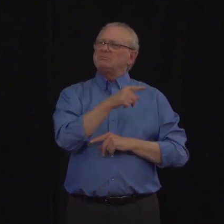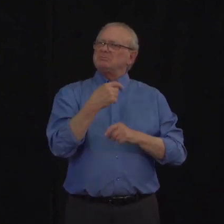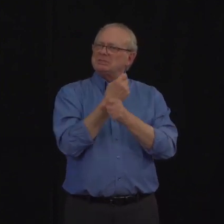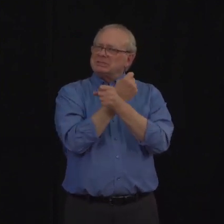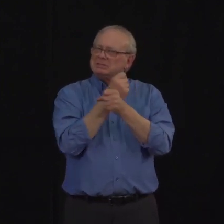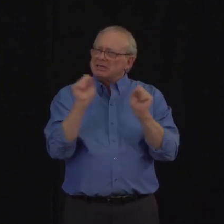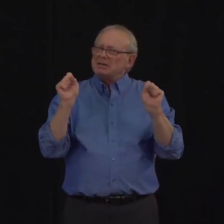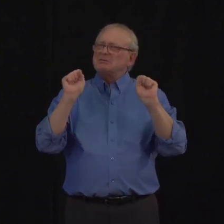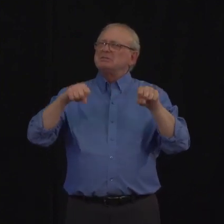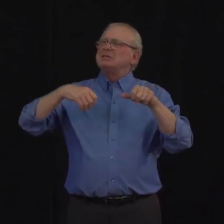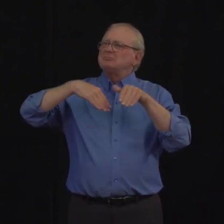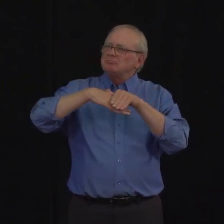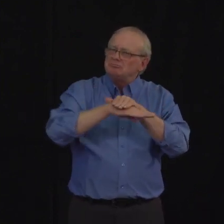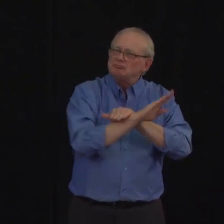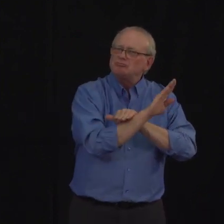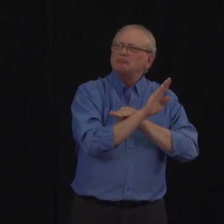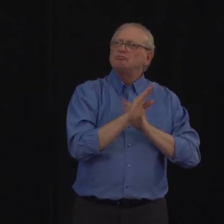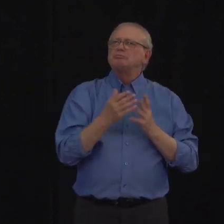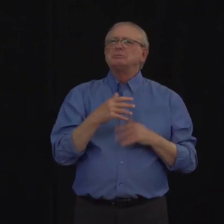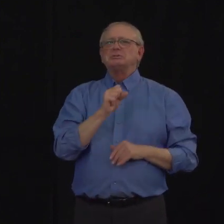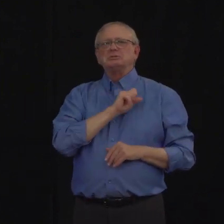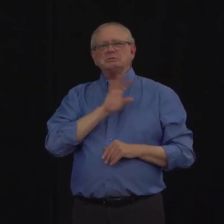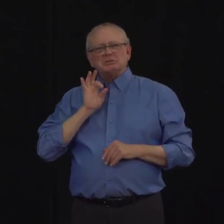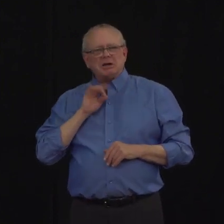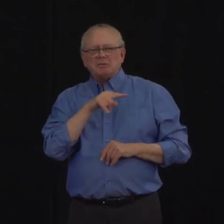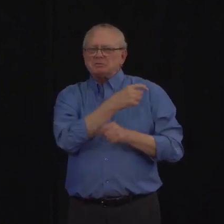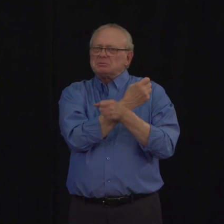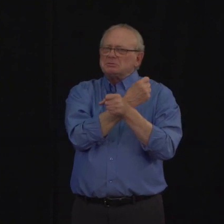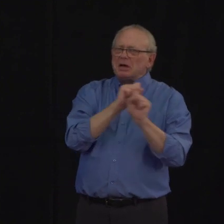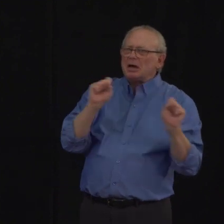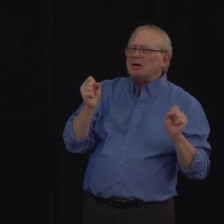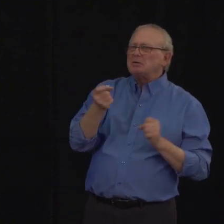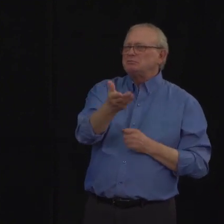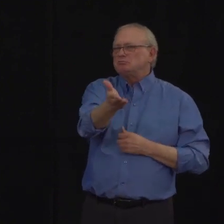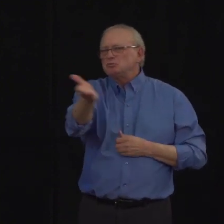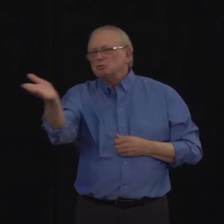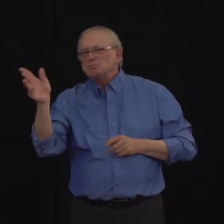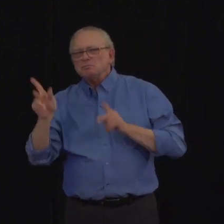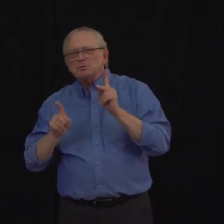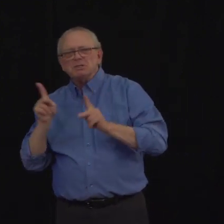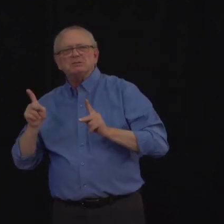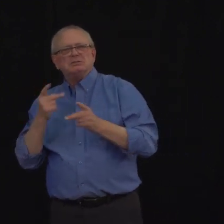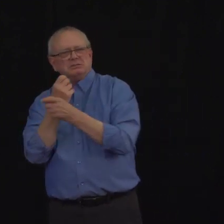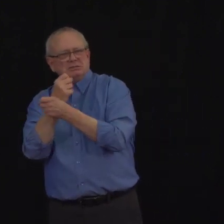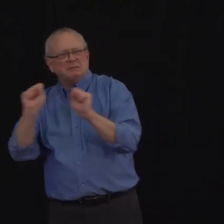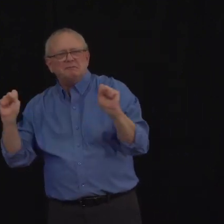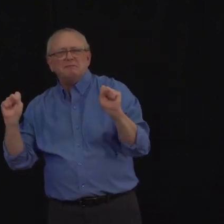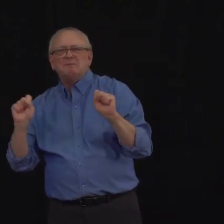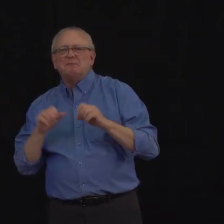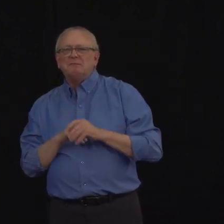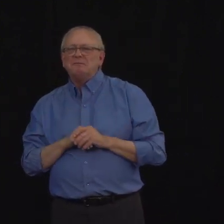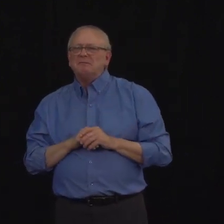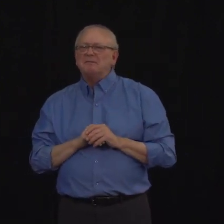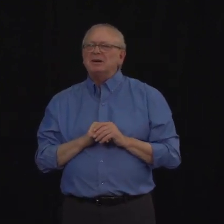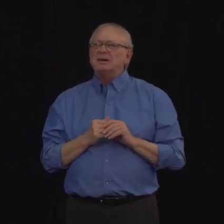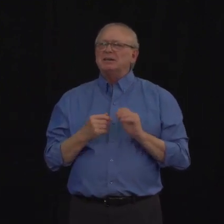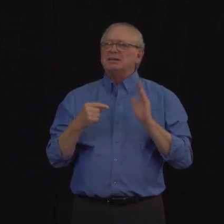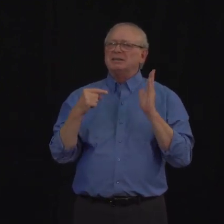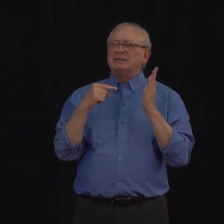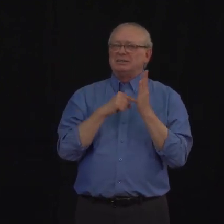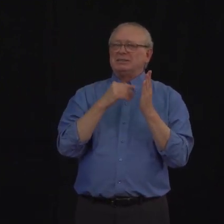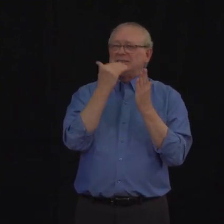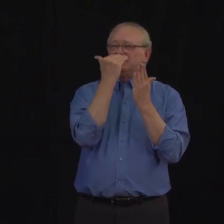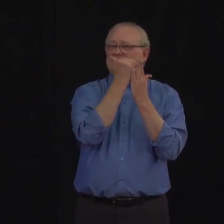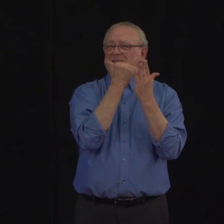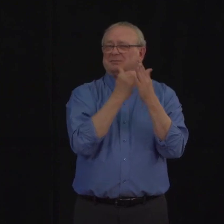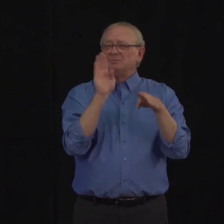and their customers safe. So again, I really want to make sure that people understand the guidelines that we've put in place are meant to